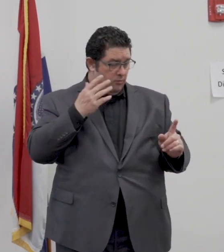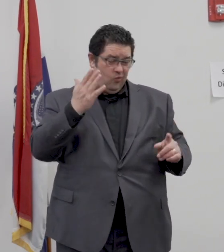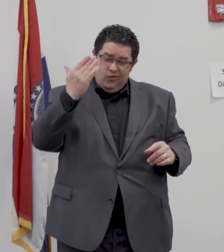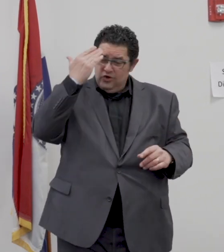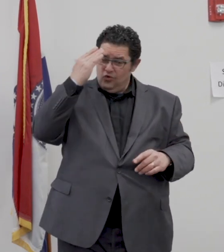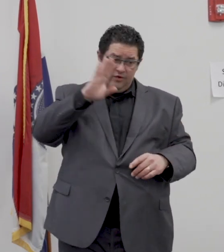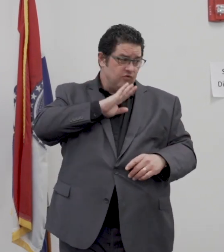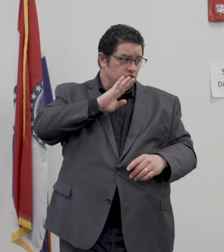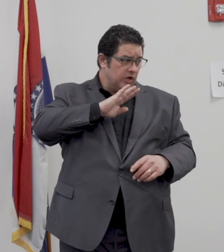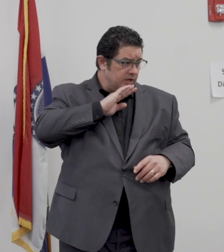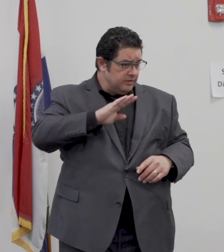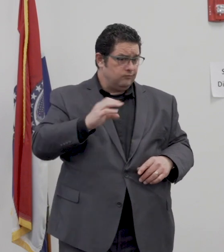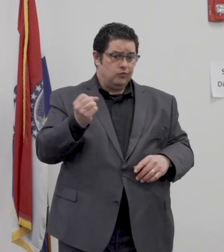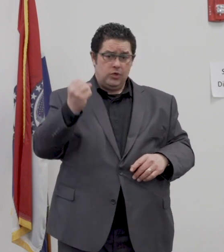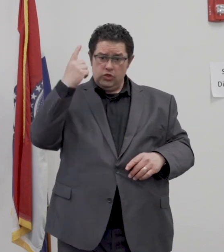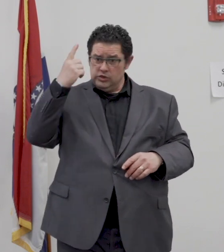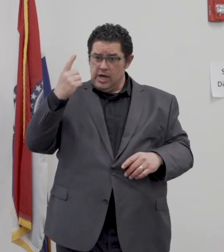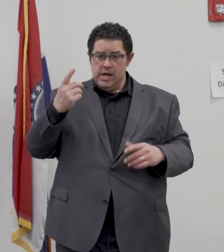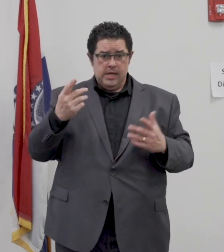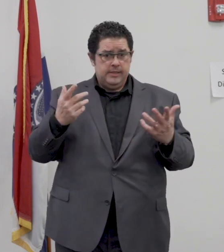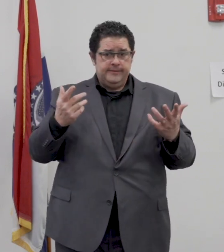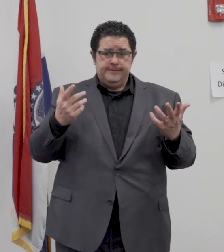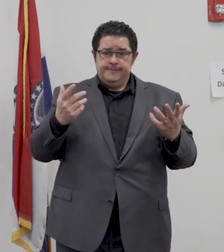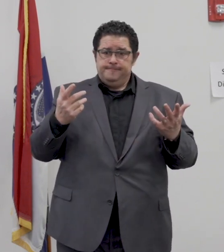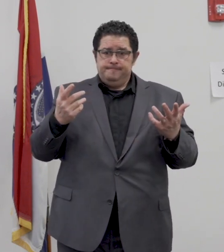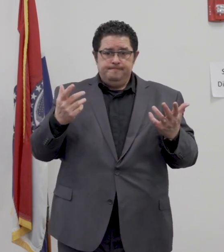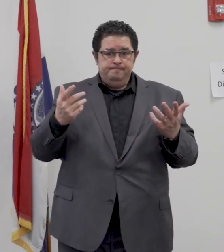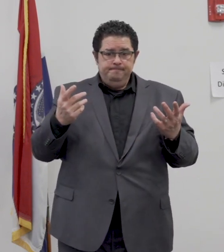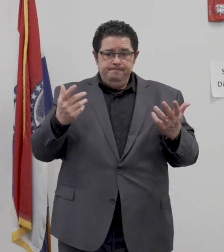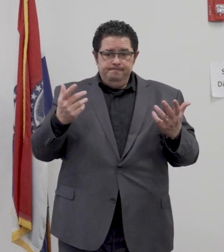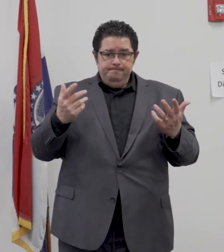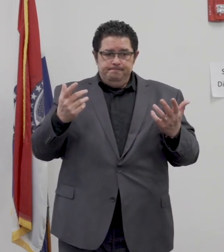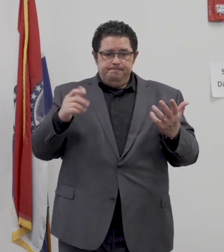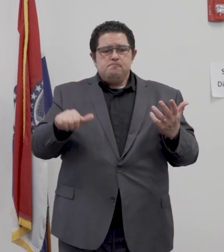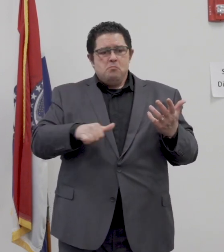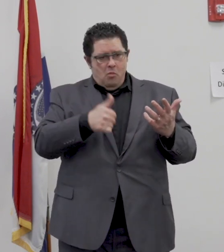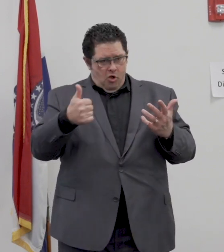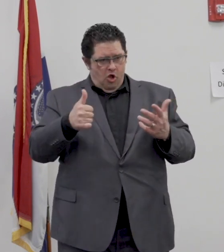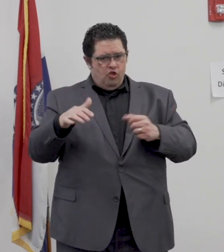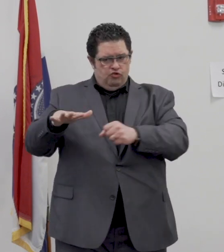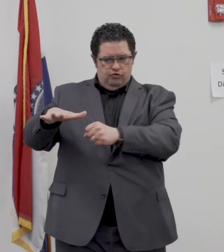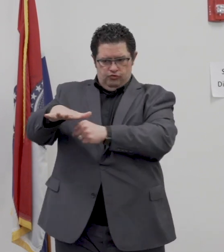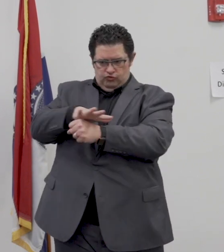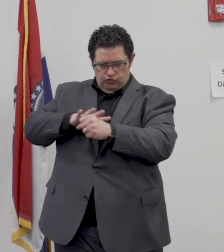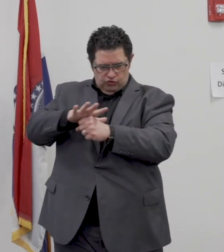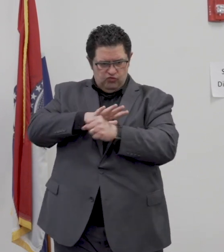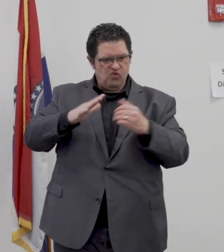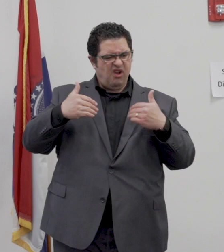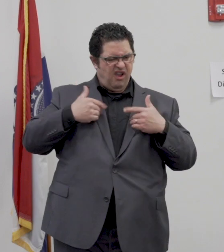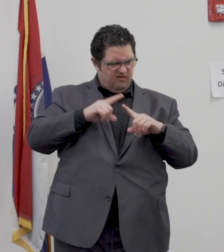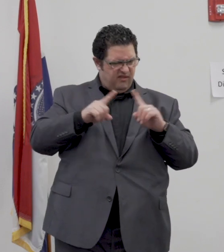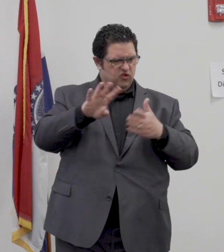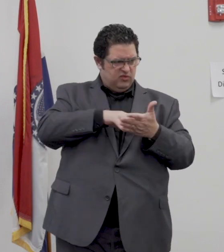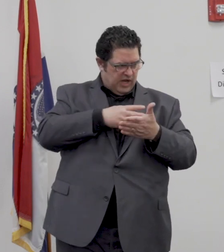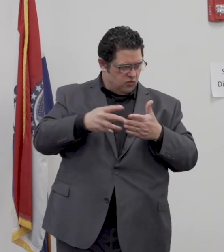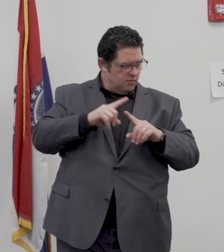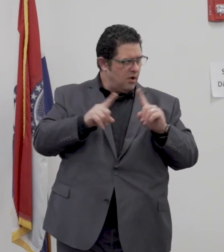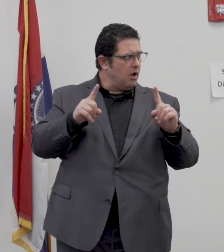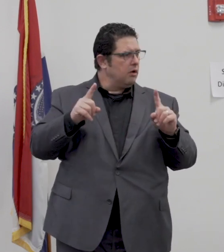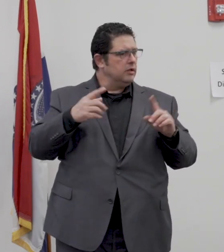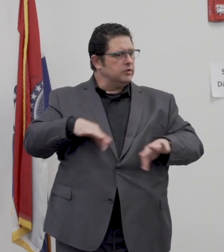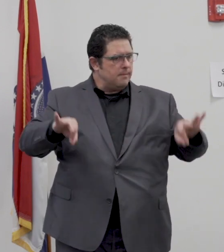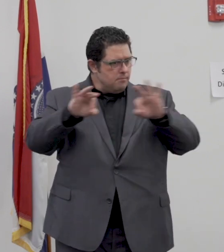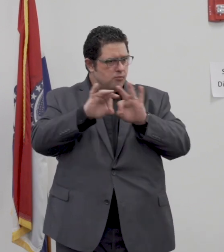frustrating, and we understand that other jurisdictions will have different timelines. But it's very important that the people